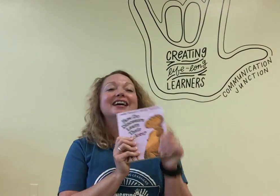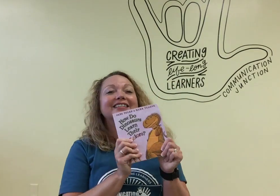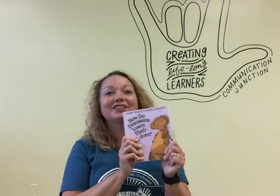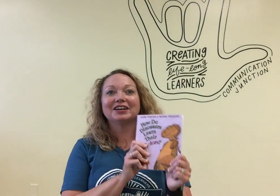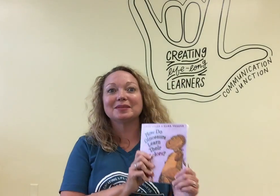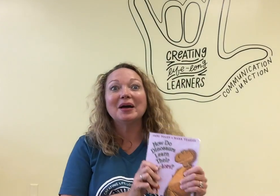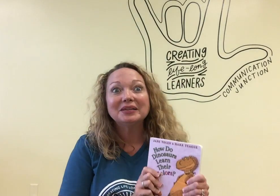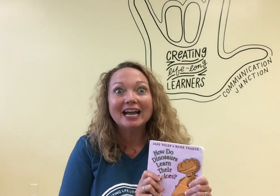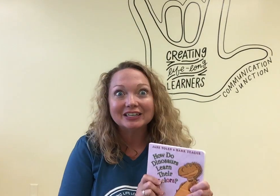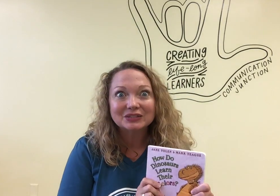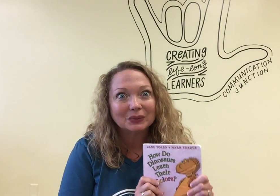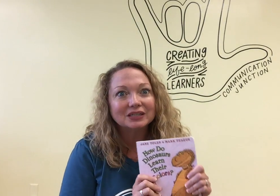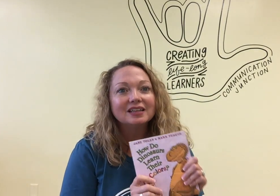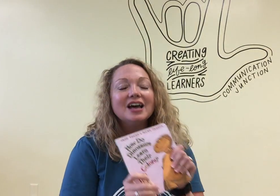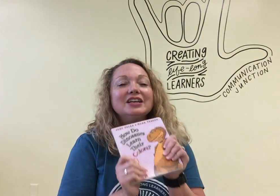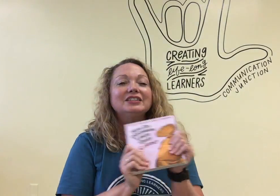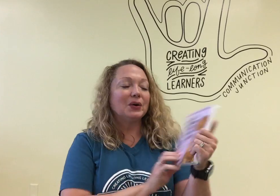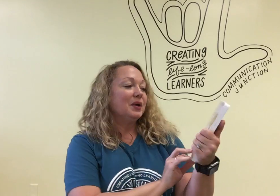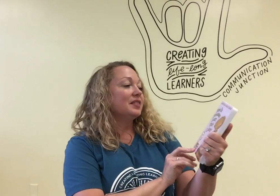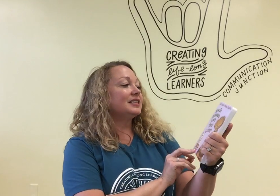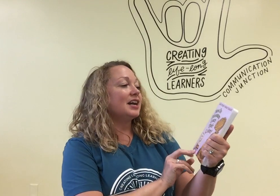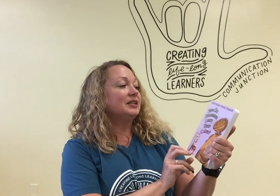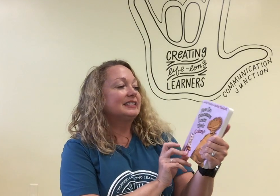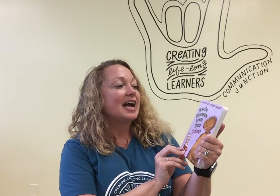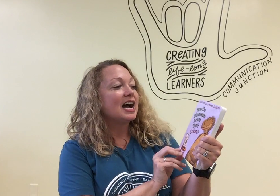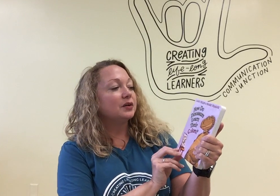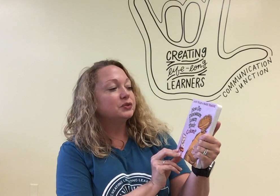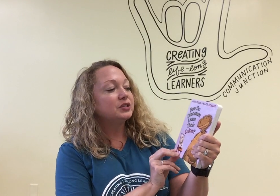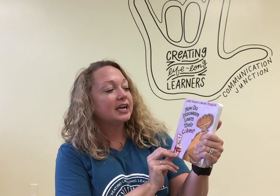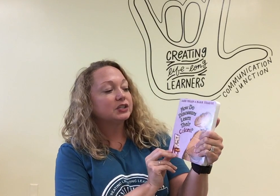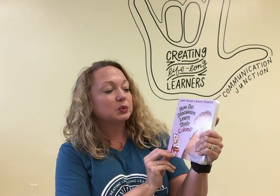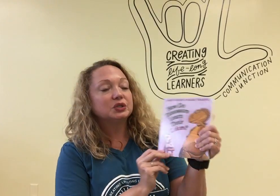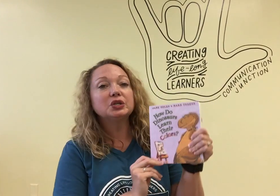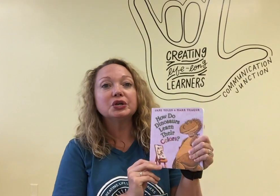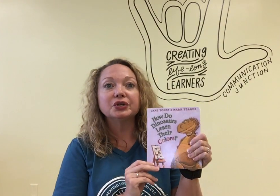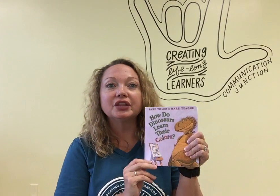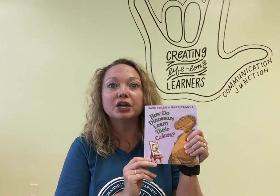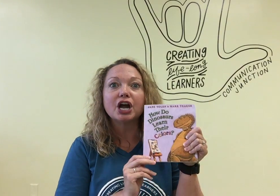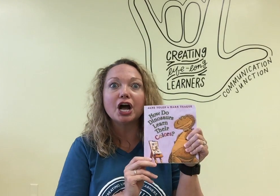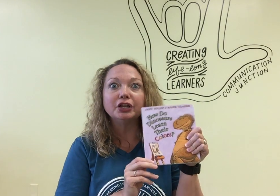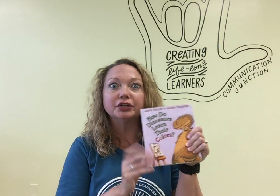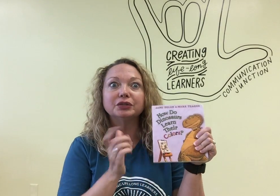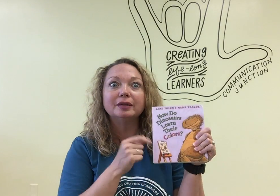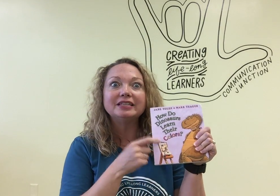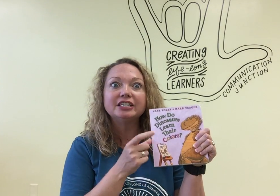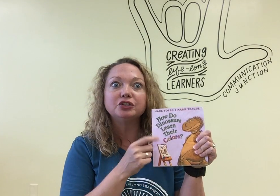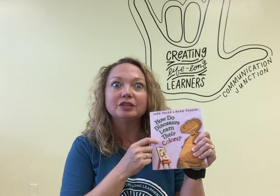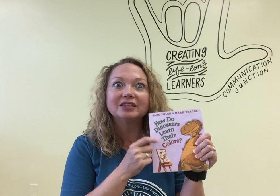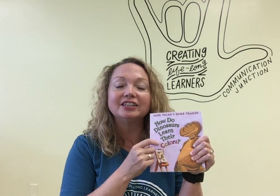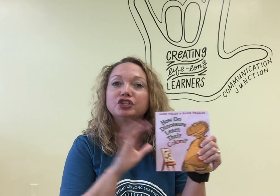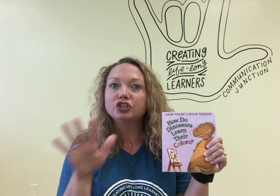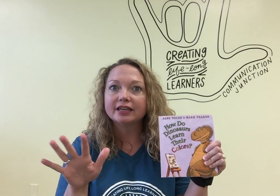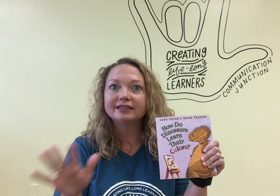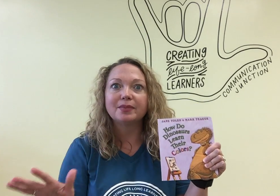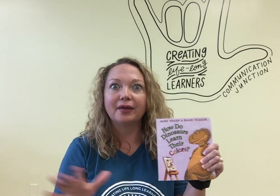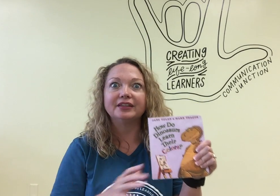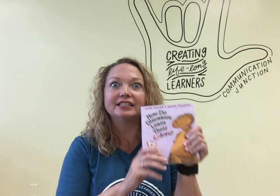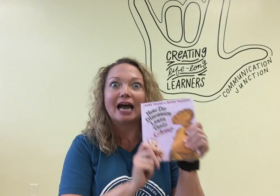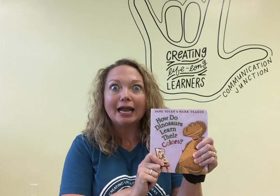because it talks about dinosaurs. So the title is How Do Dinosaurs Learn Their Color? So let me teach you some signs just about this